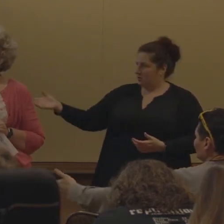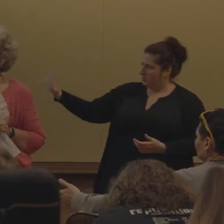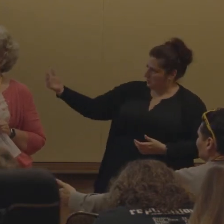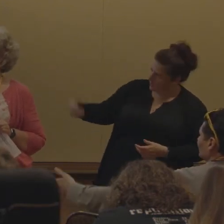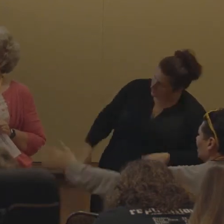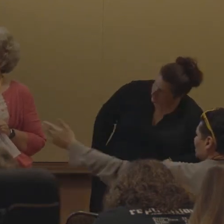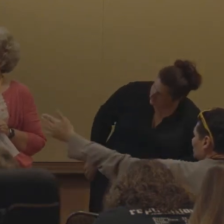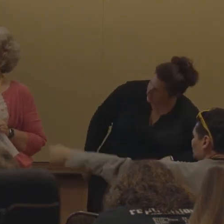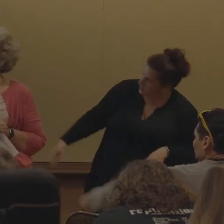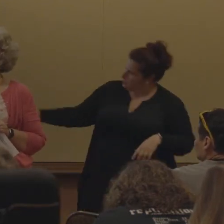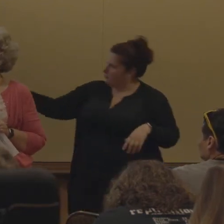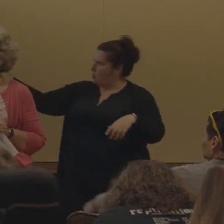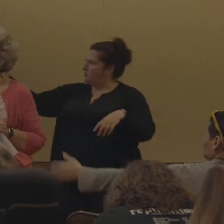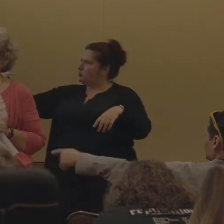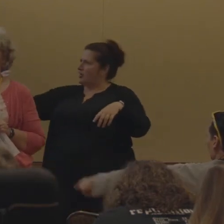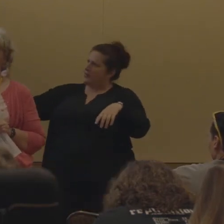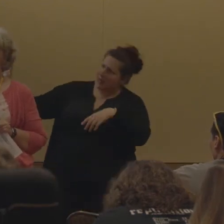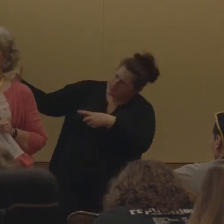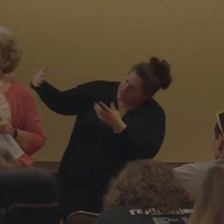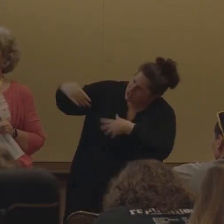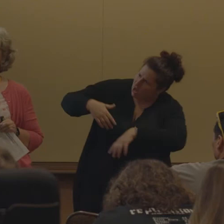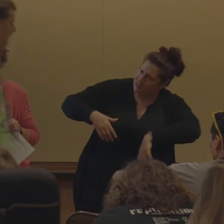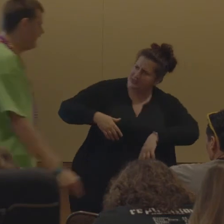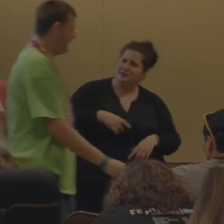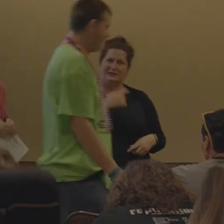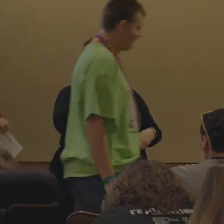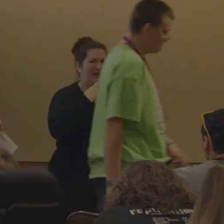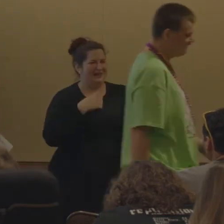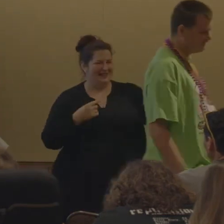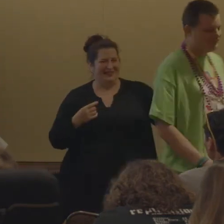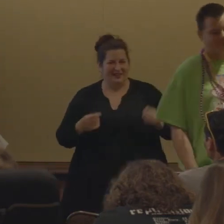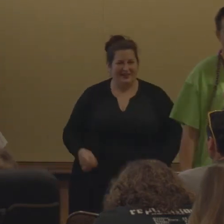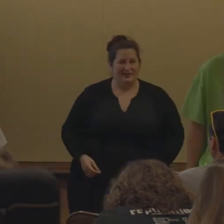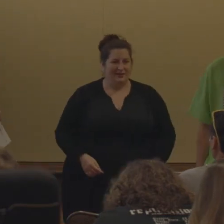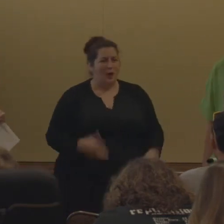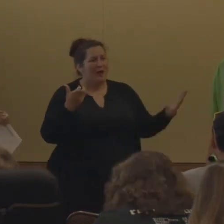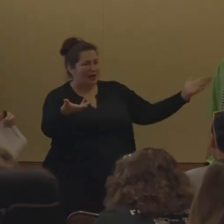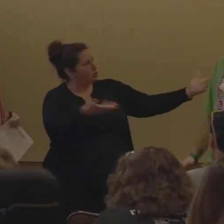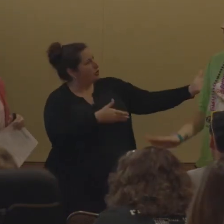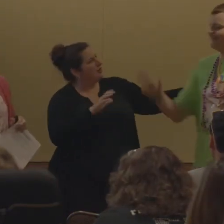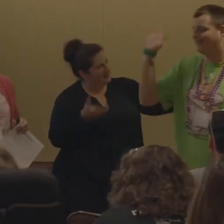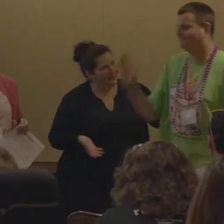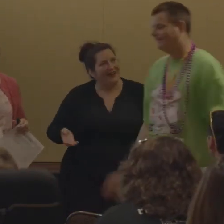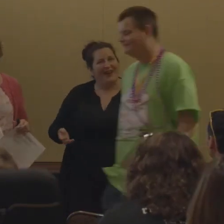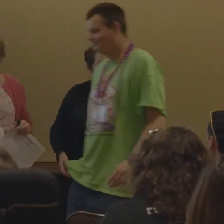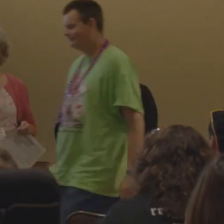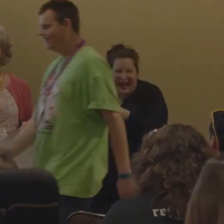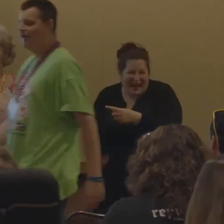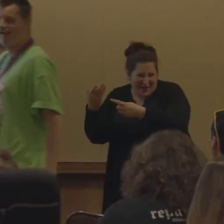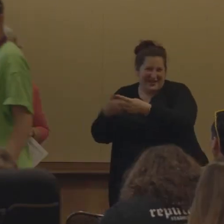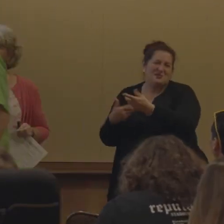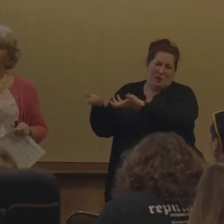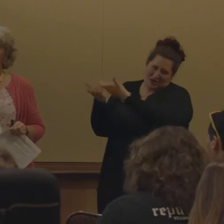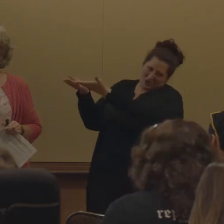fact and says, hey, I went to school last year, can y'all pay for that now? We're not going to. I wanted to introduce Cayman. Come here, Cayman. I'm Cayman. Yeah,